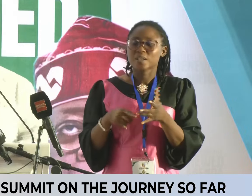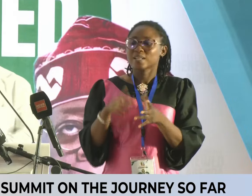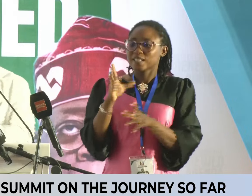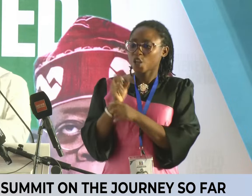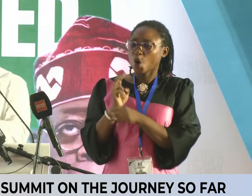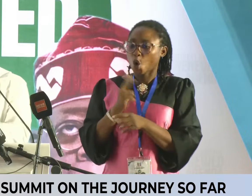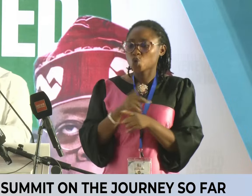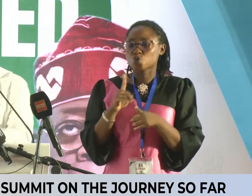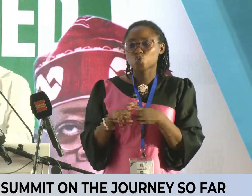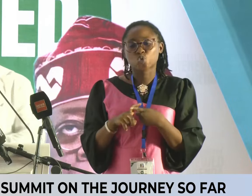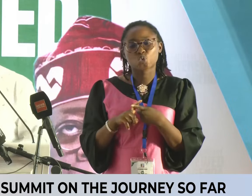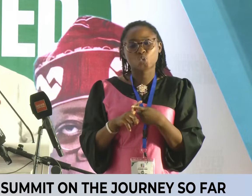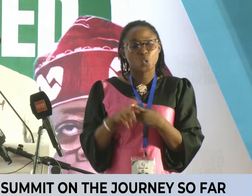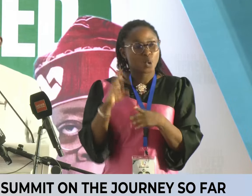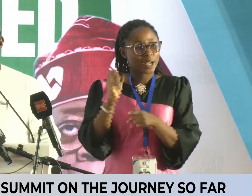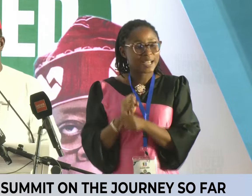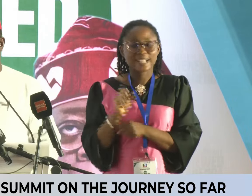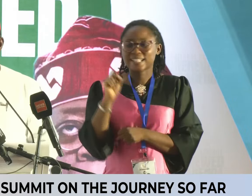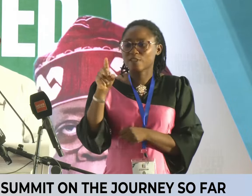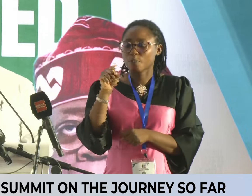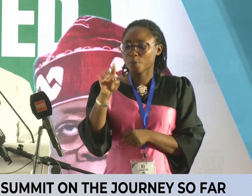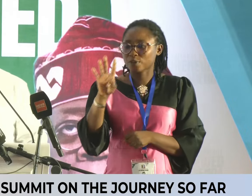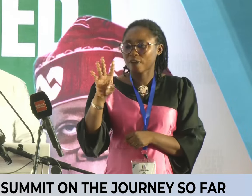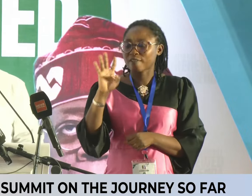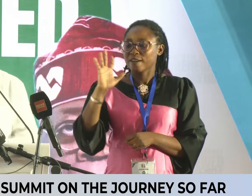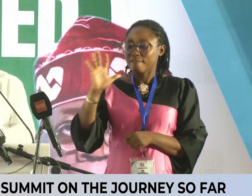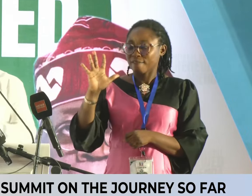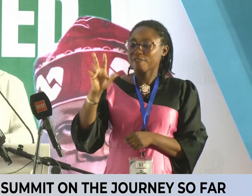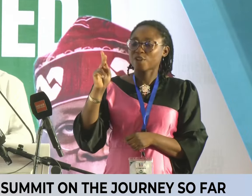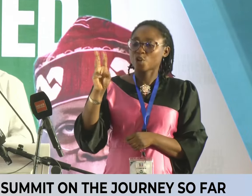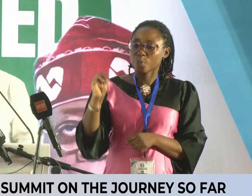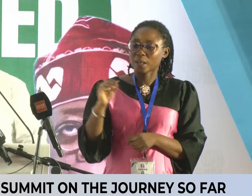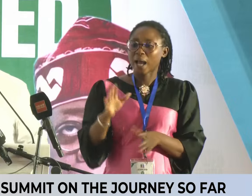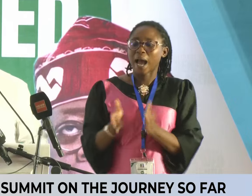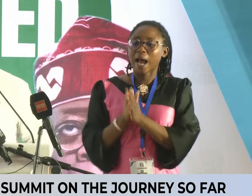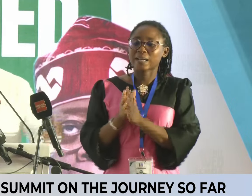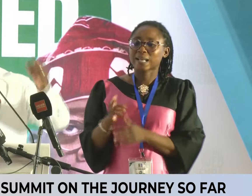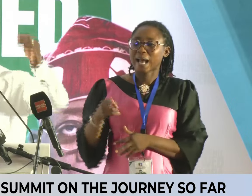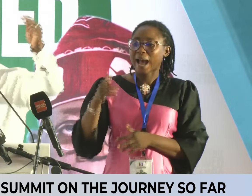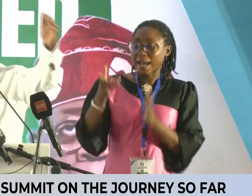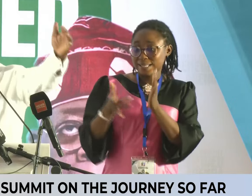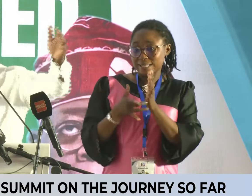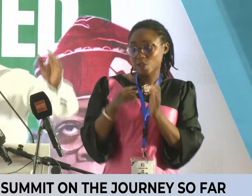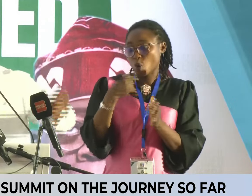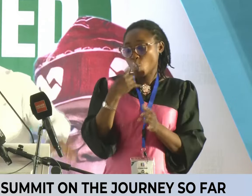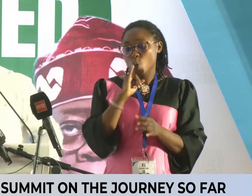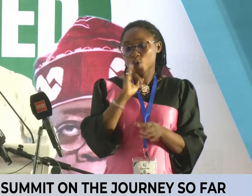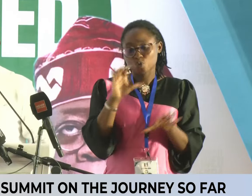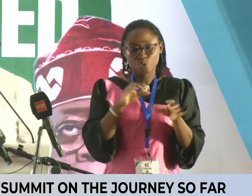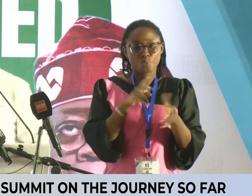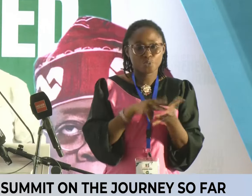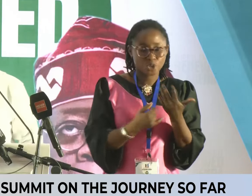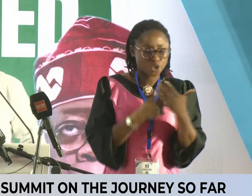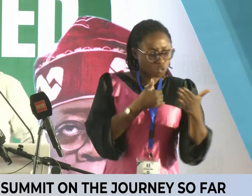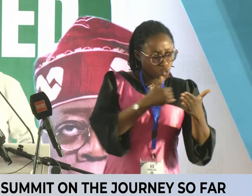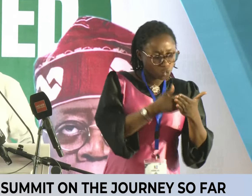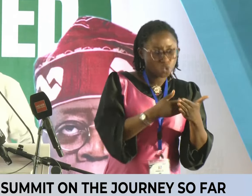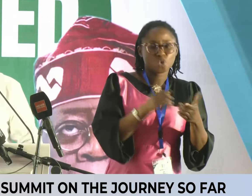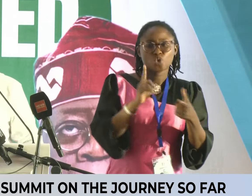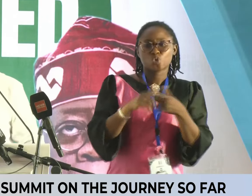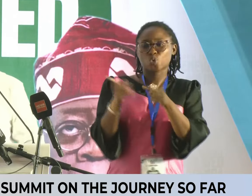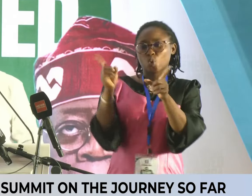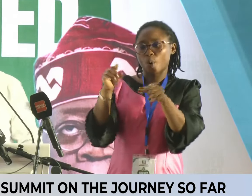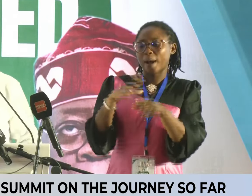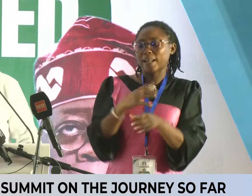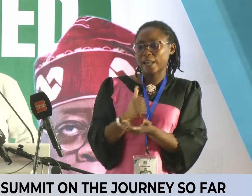to get 11.5 kilometers. And then we asked High Tech, who is already doing project close to the place, to come